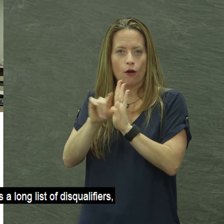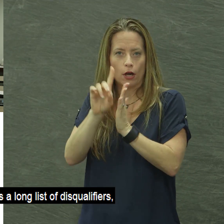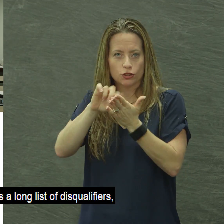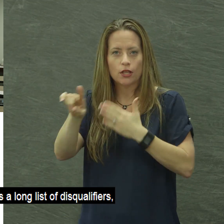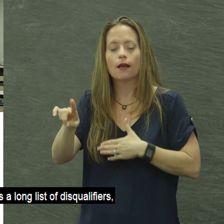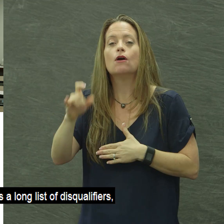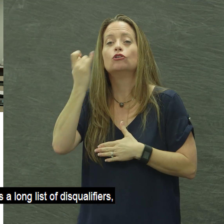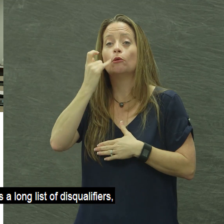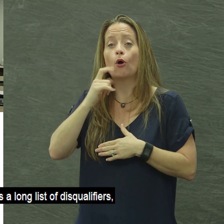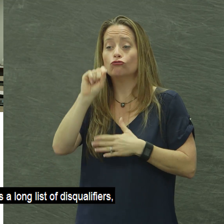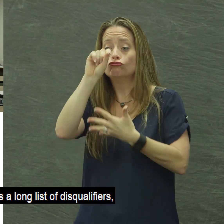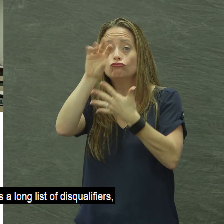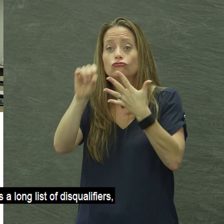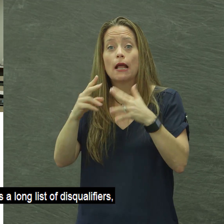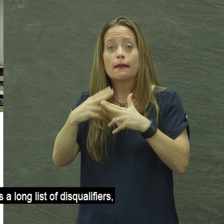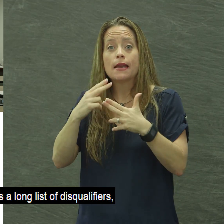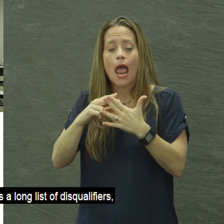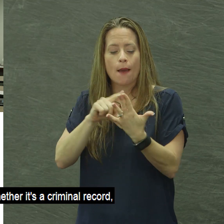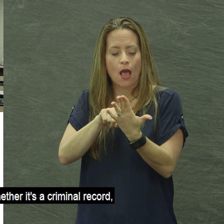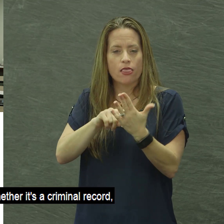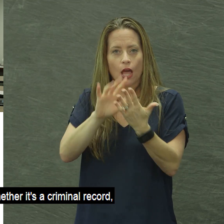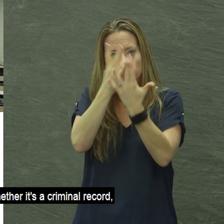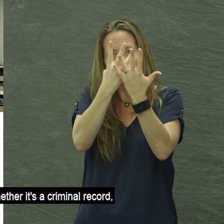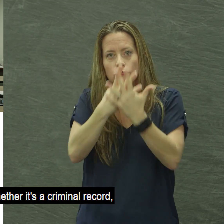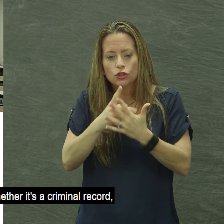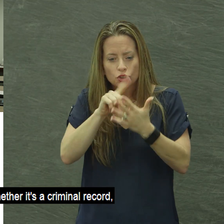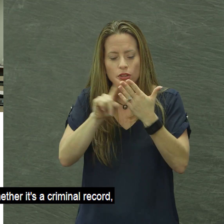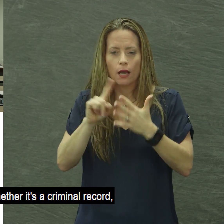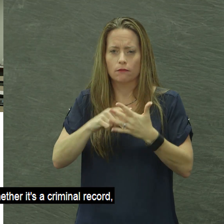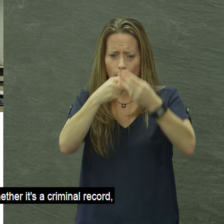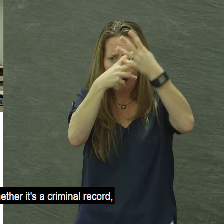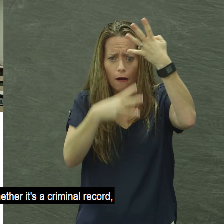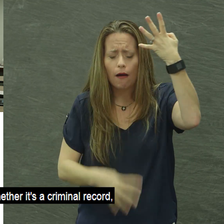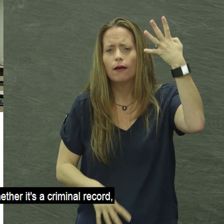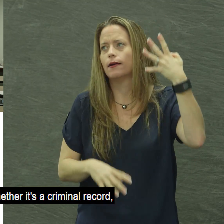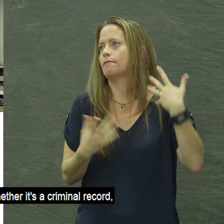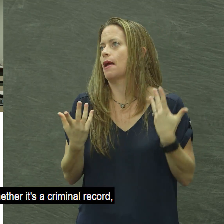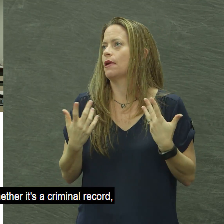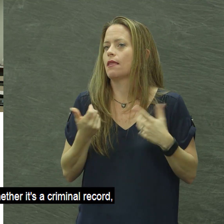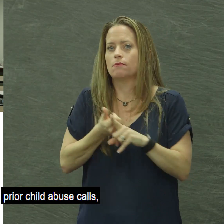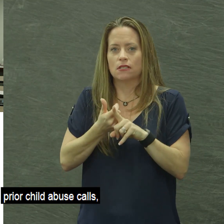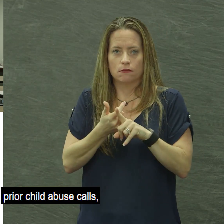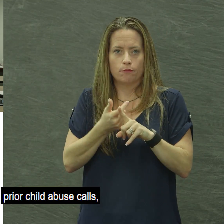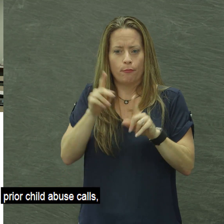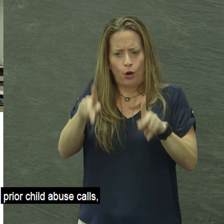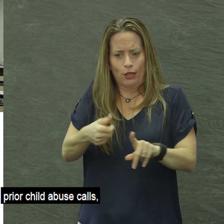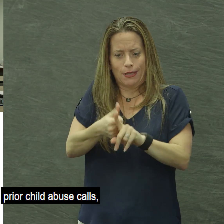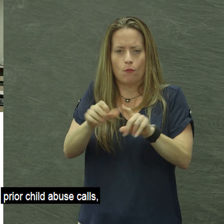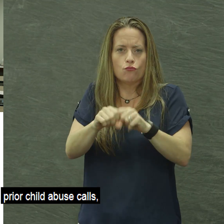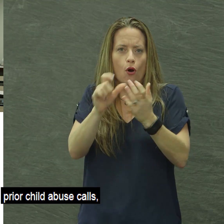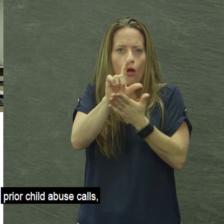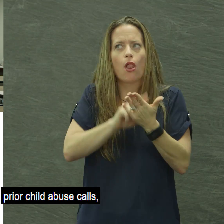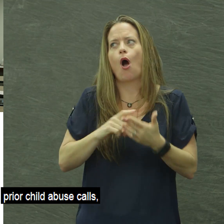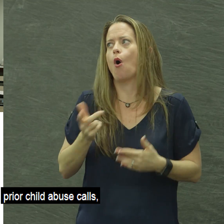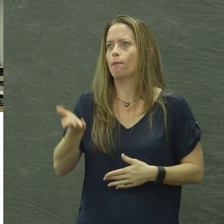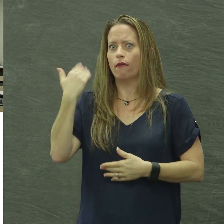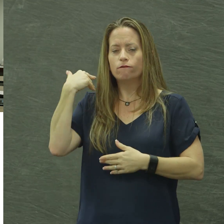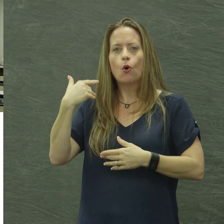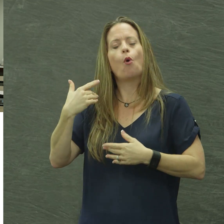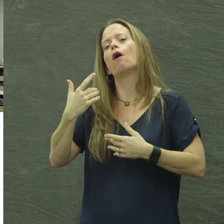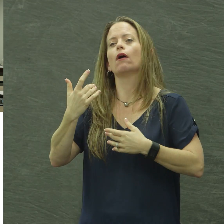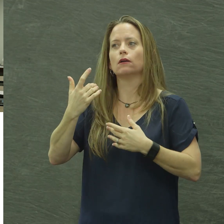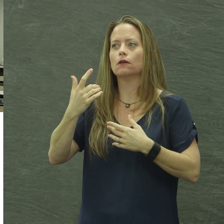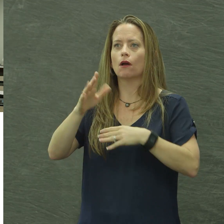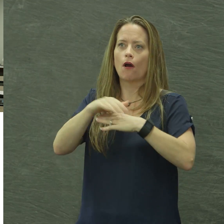a long list of disqualifiers, whether it's a criminal record, prior child abuse